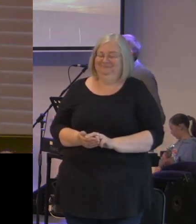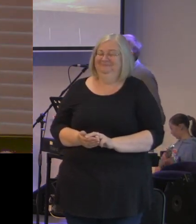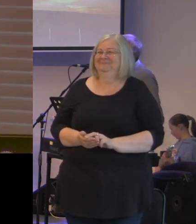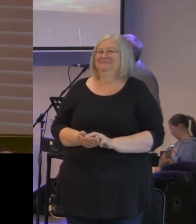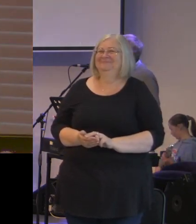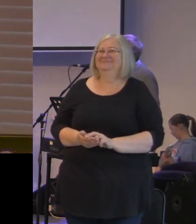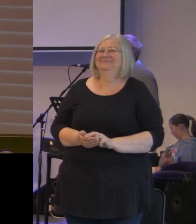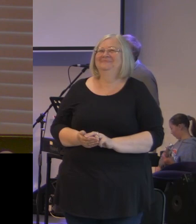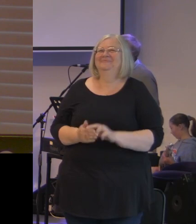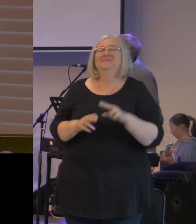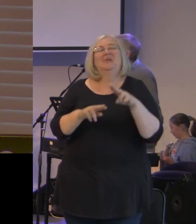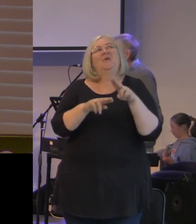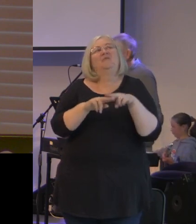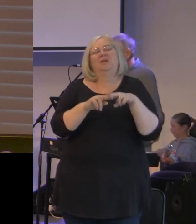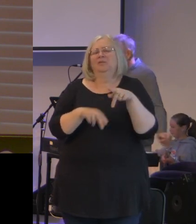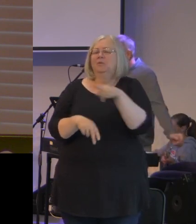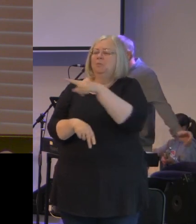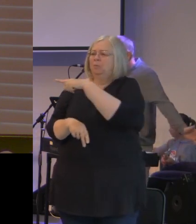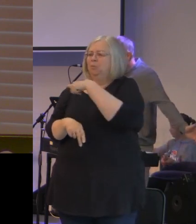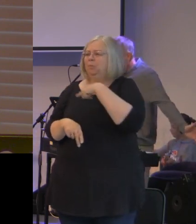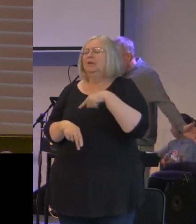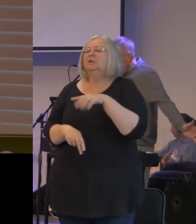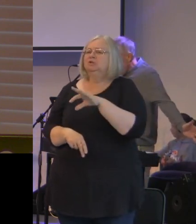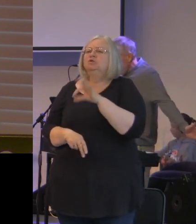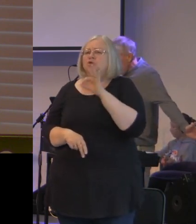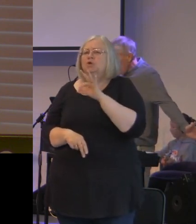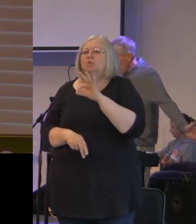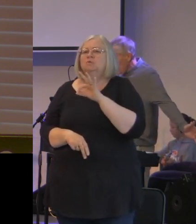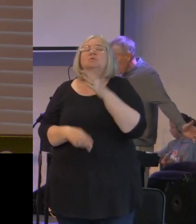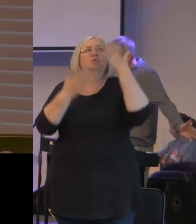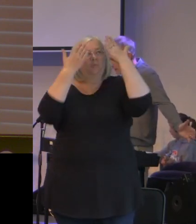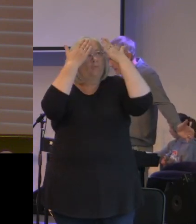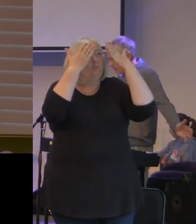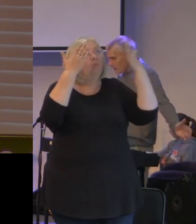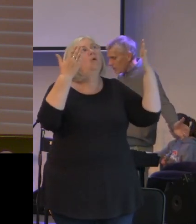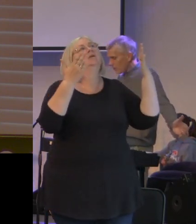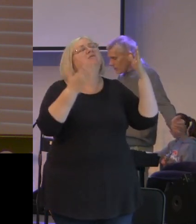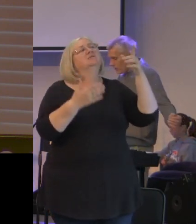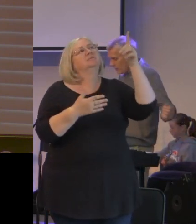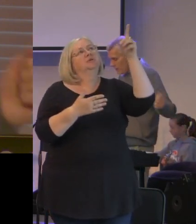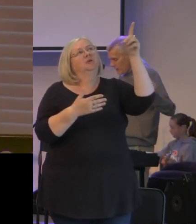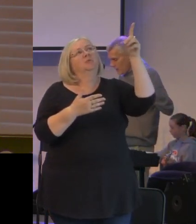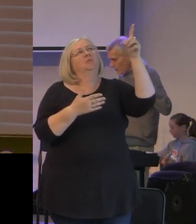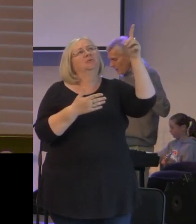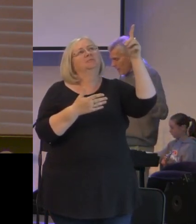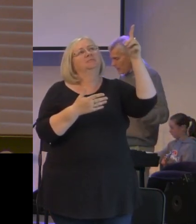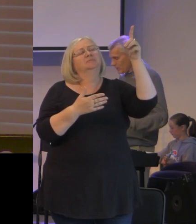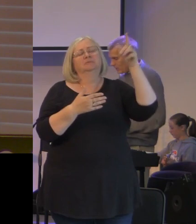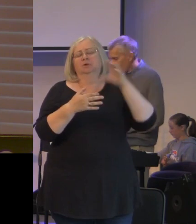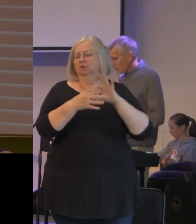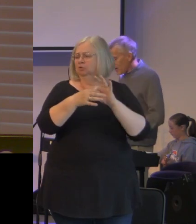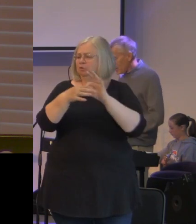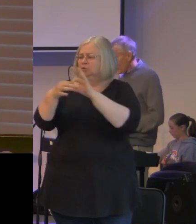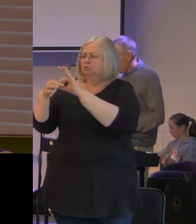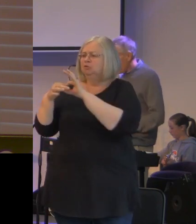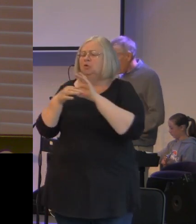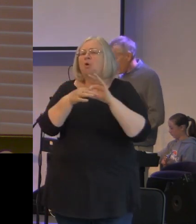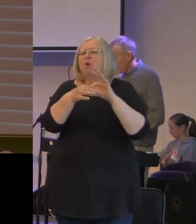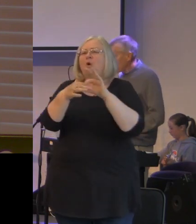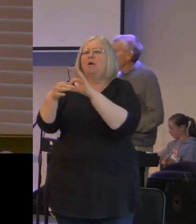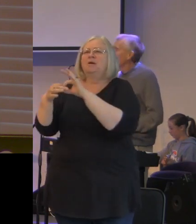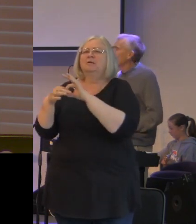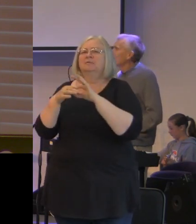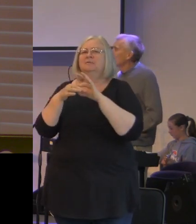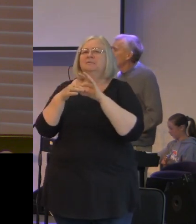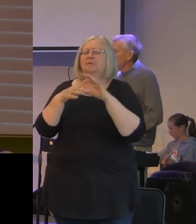Father, we choose to bring our worship to you, to join all the earth, the skies, the